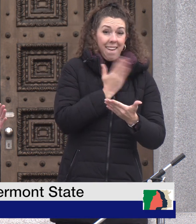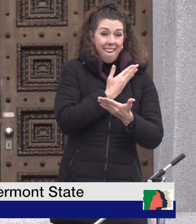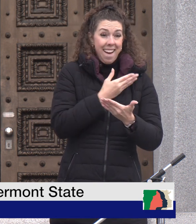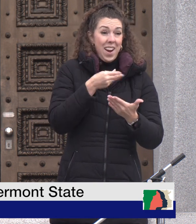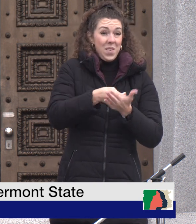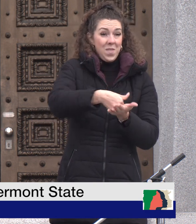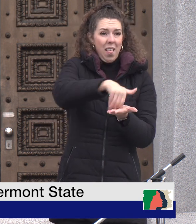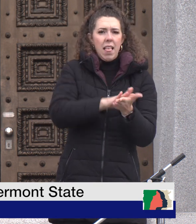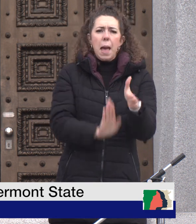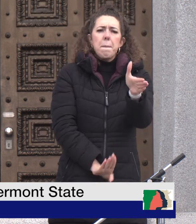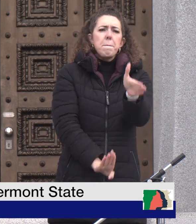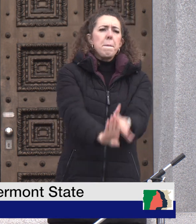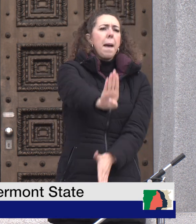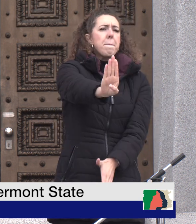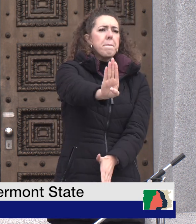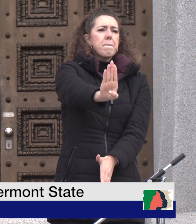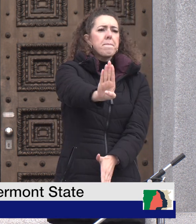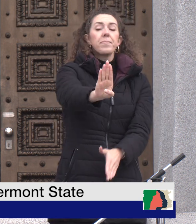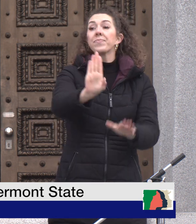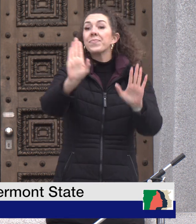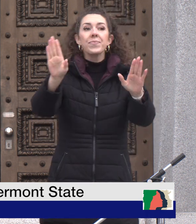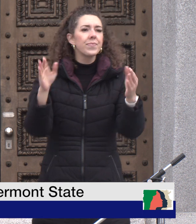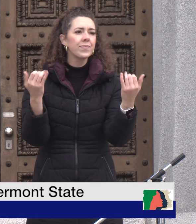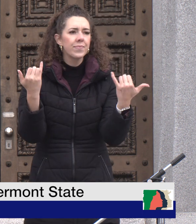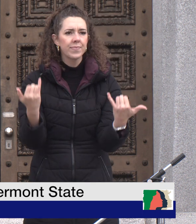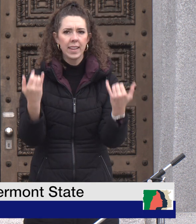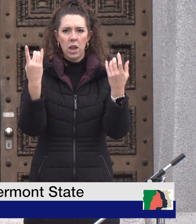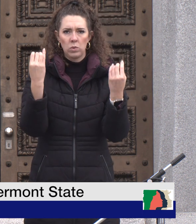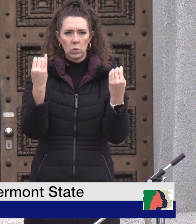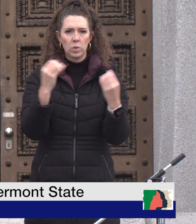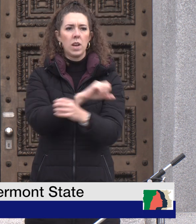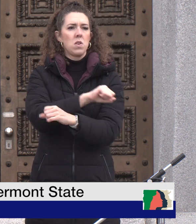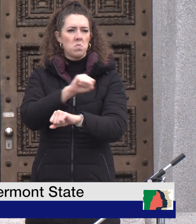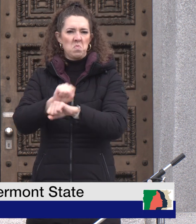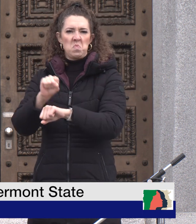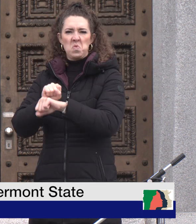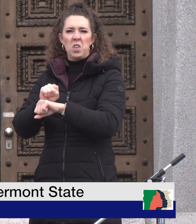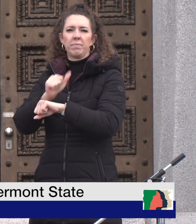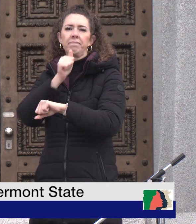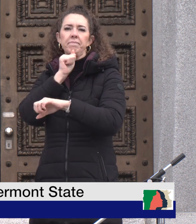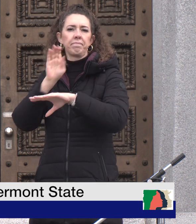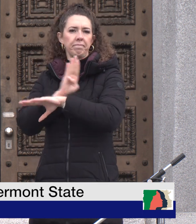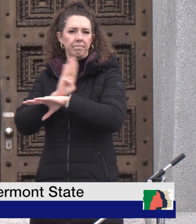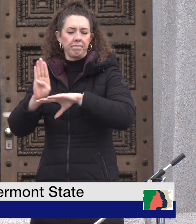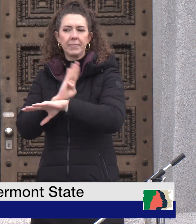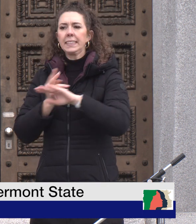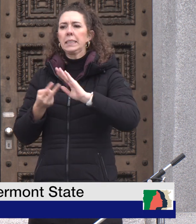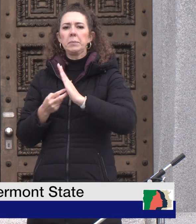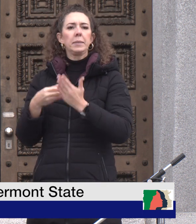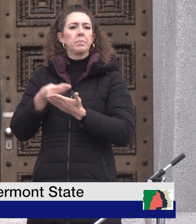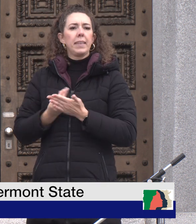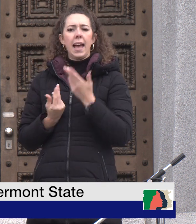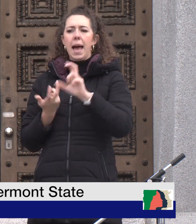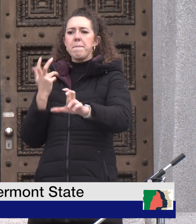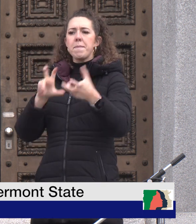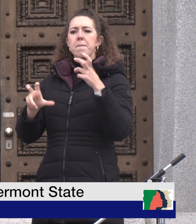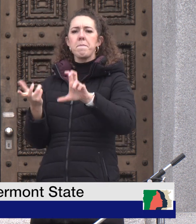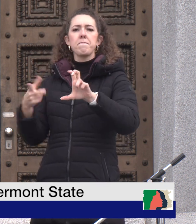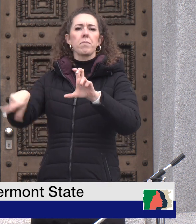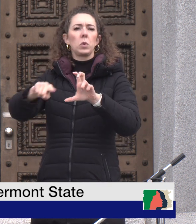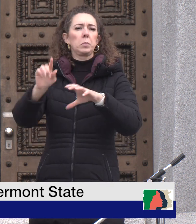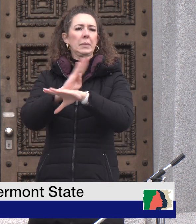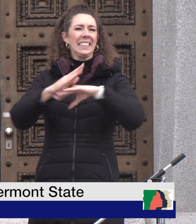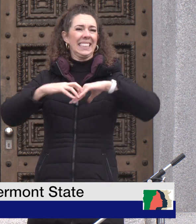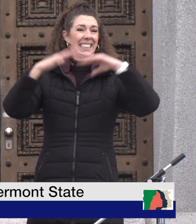and bounds. So now I'm working in the private sector, investing in women entrepreneurs. Many of